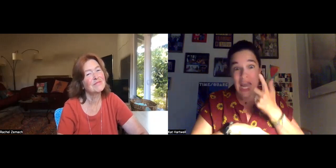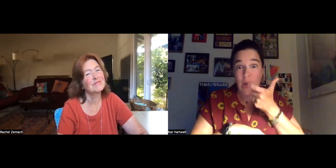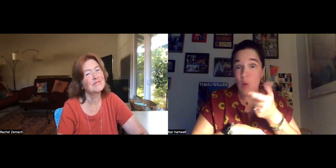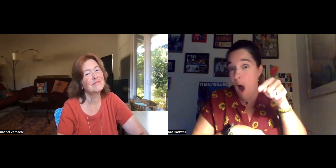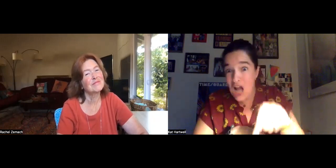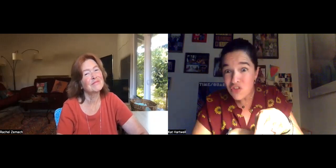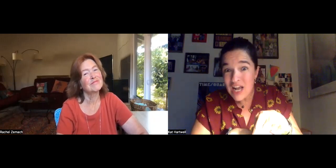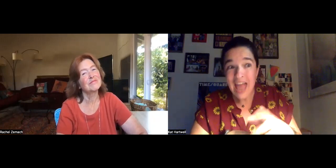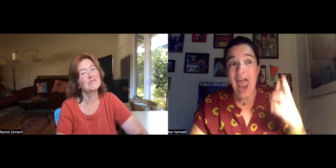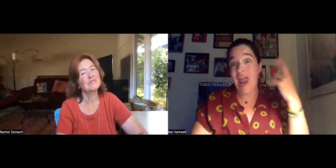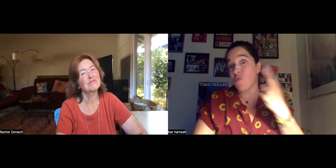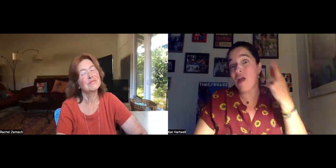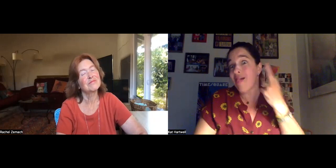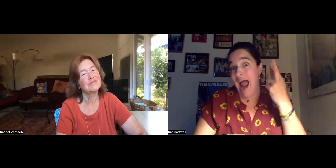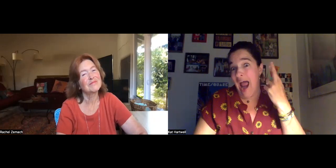he will watch this and realize